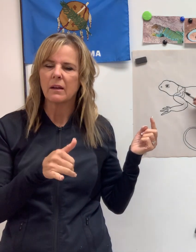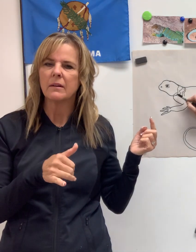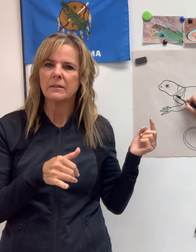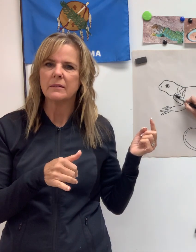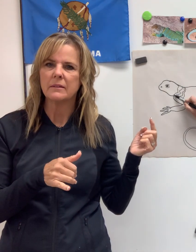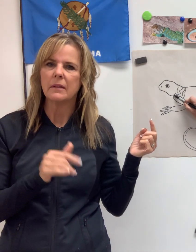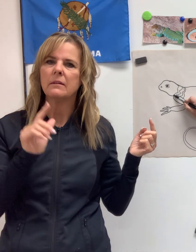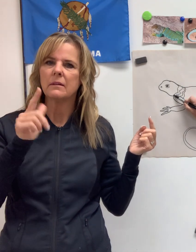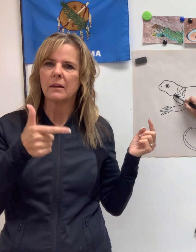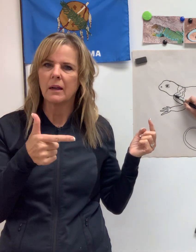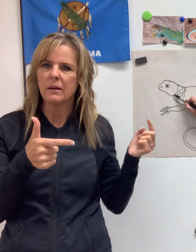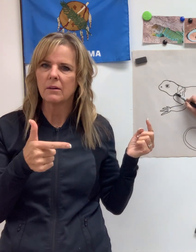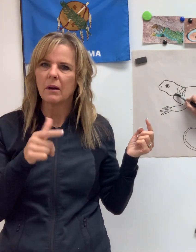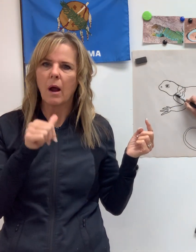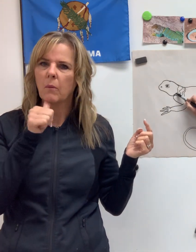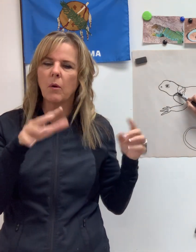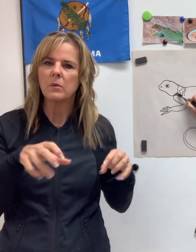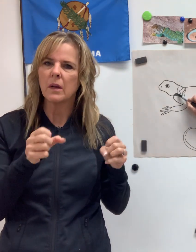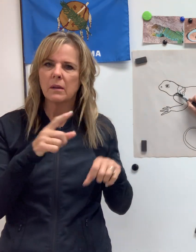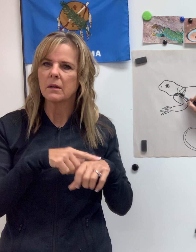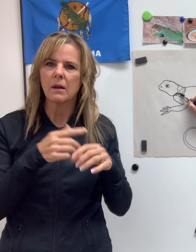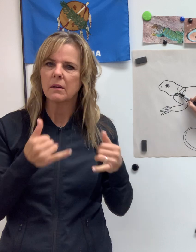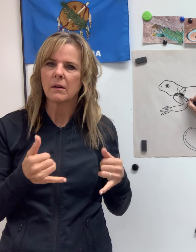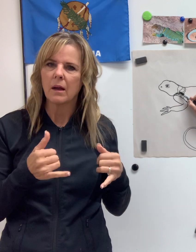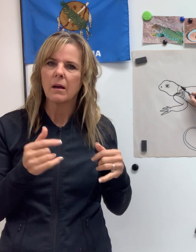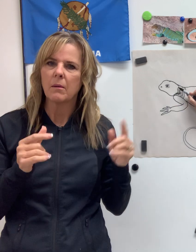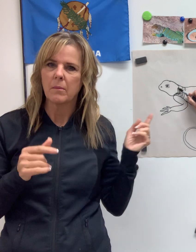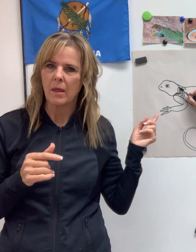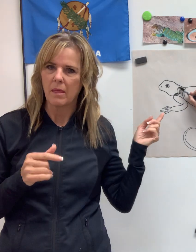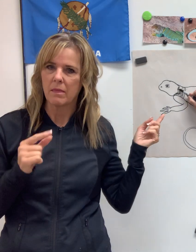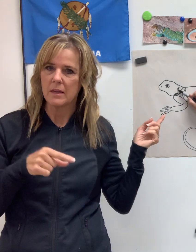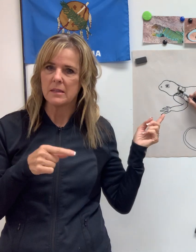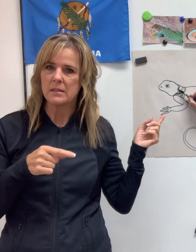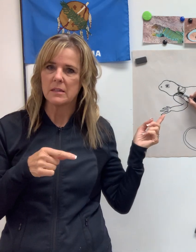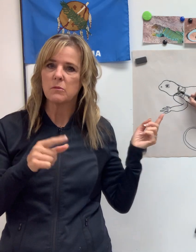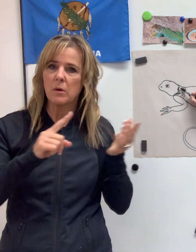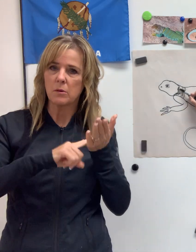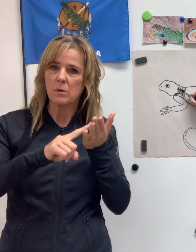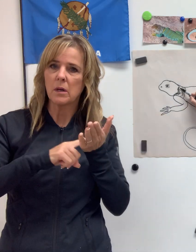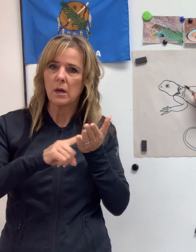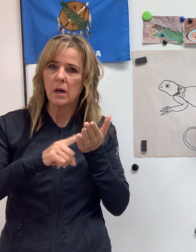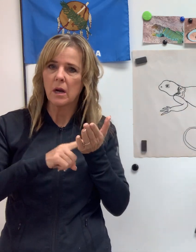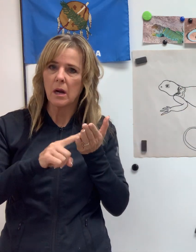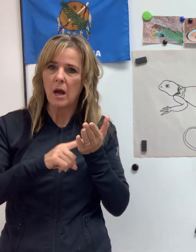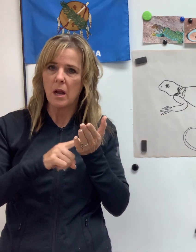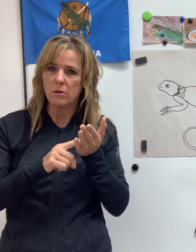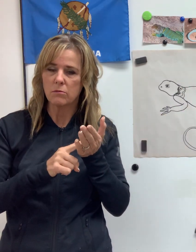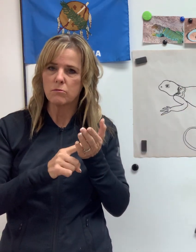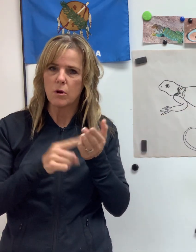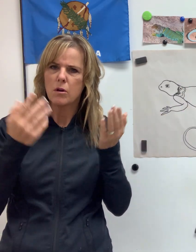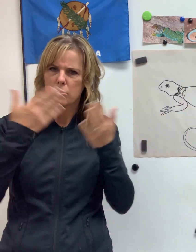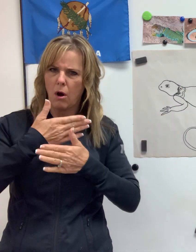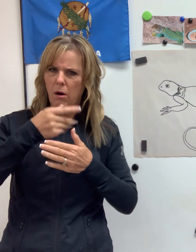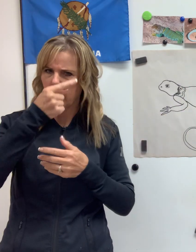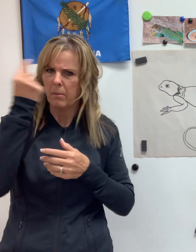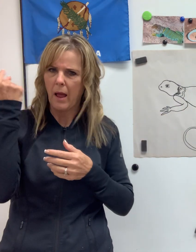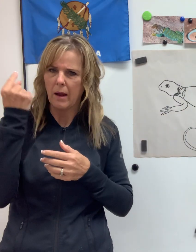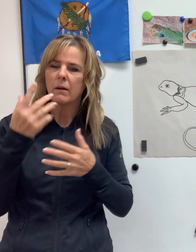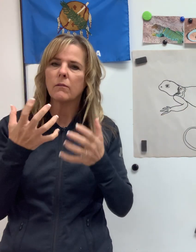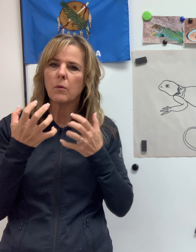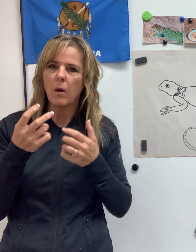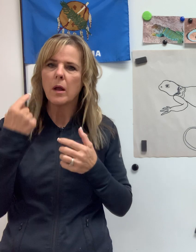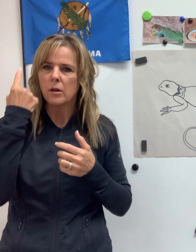And then later, I won't take the time now, but later, this is what you would color nice and solid black if you want it to look